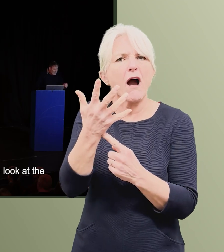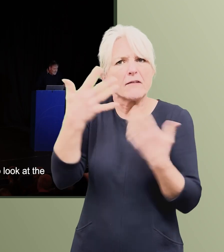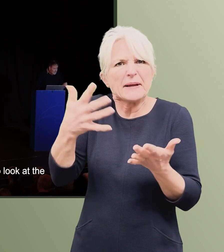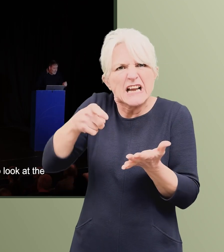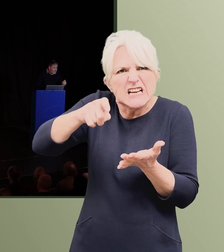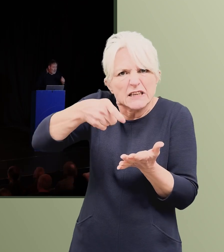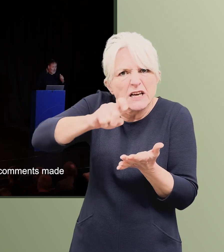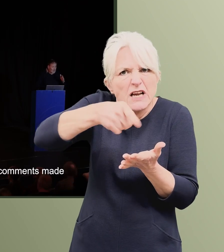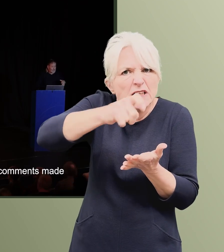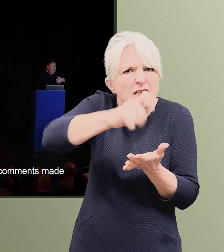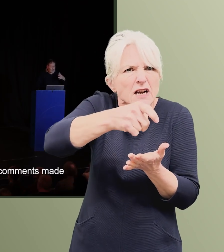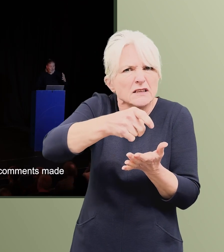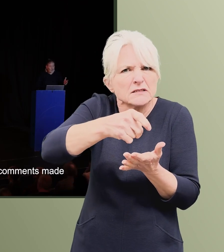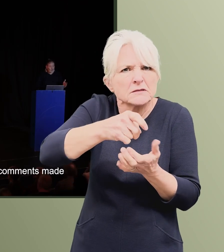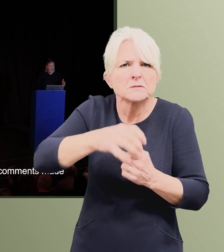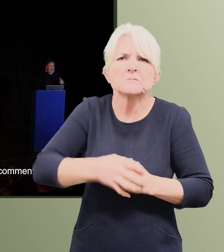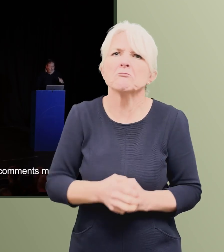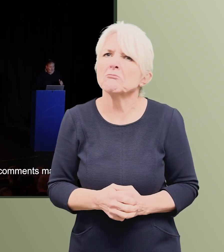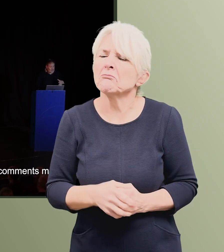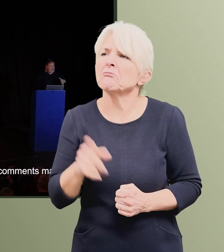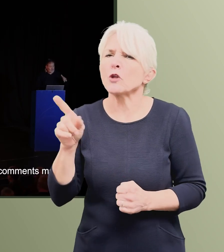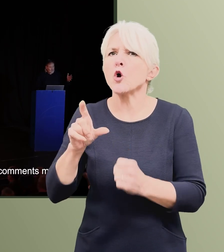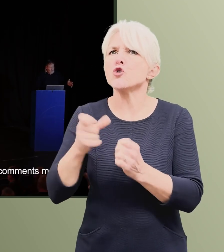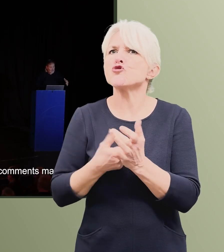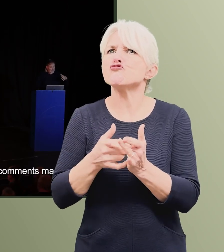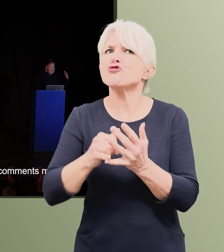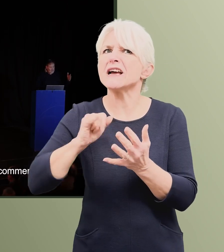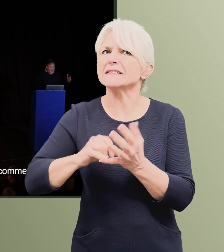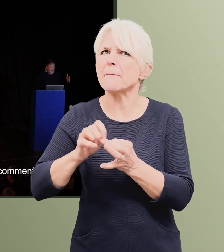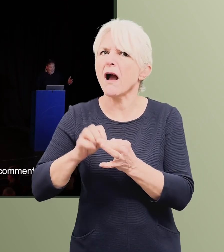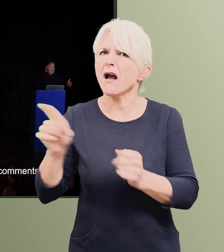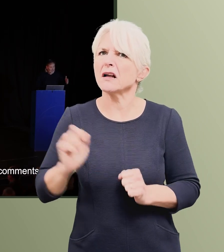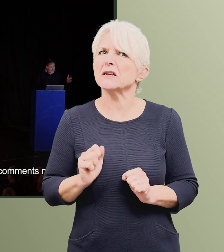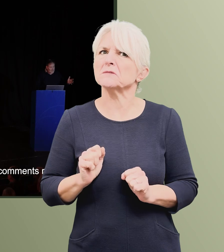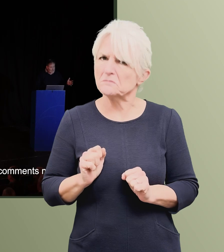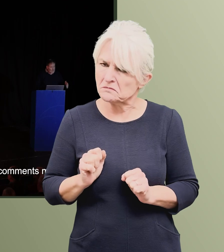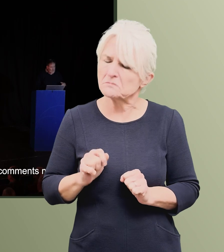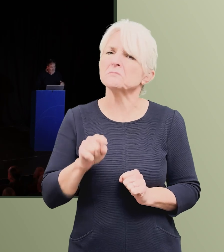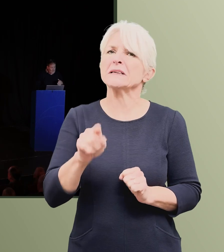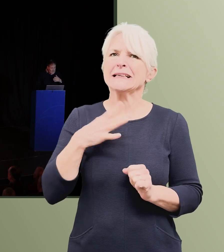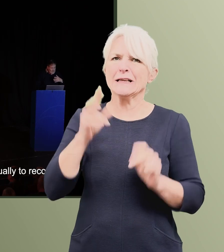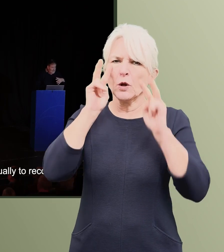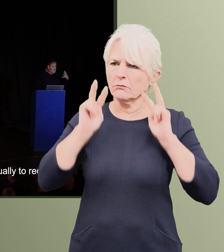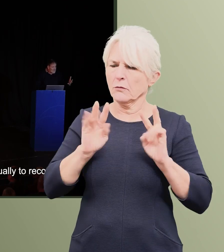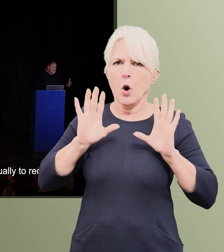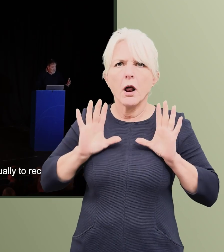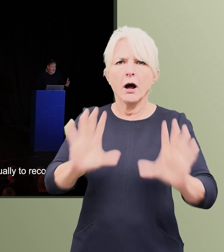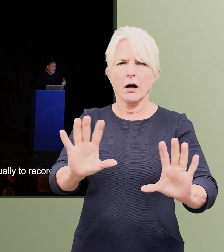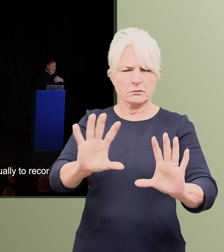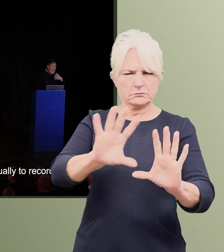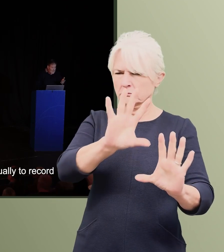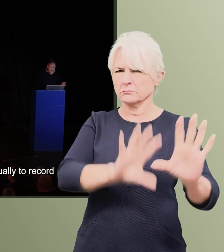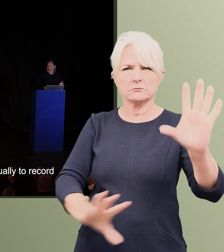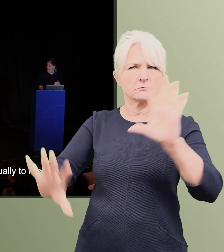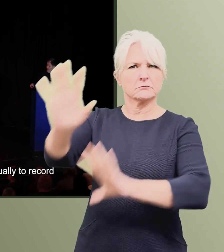the architecture of the monument and also to record the previous histories and the comments made by antiquarians. So that was his